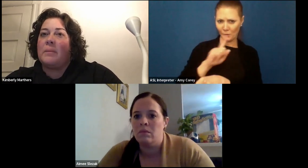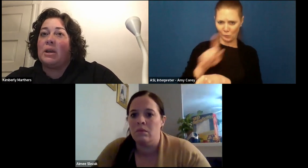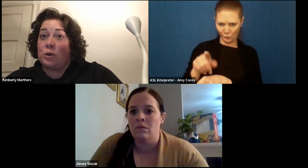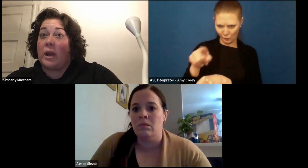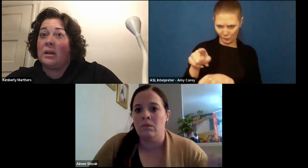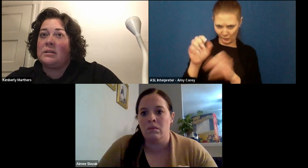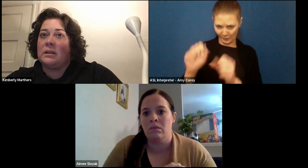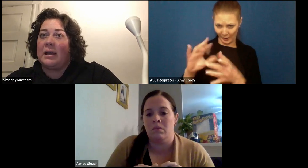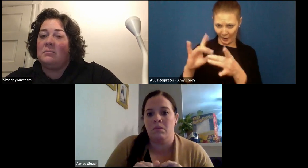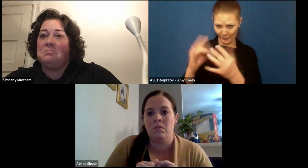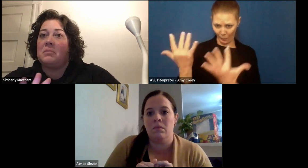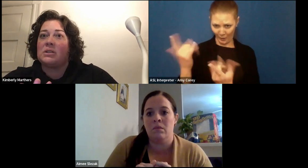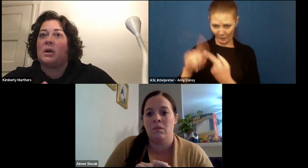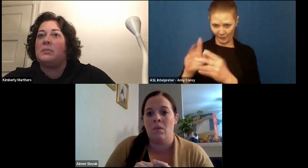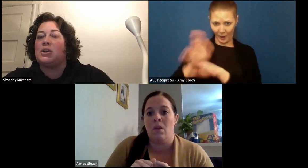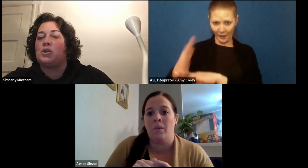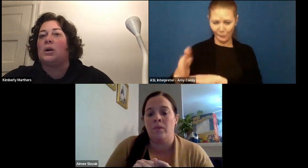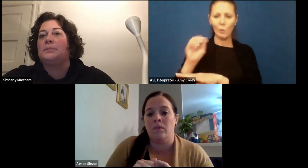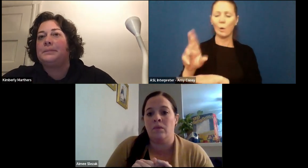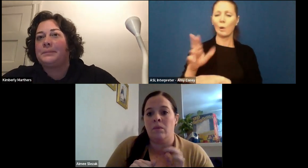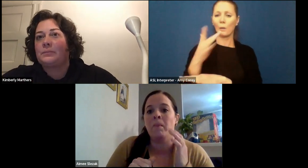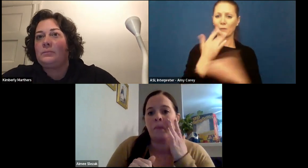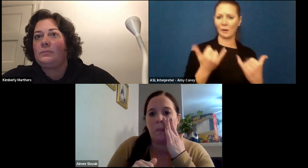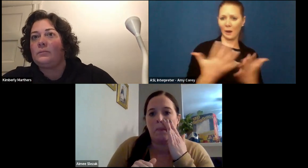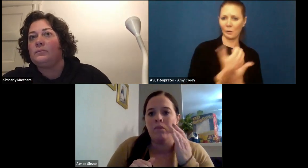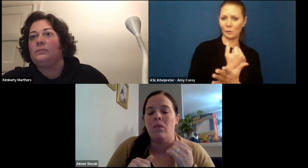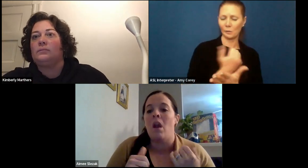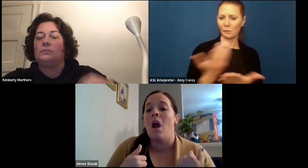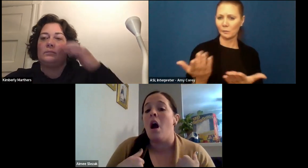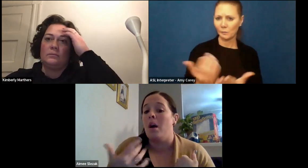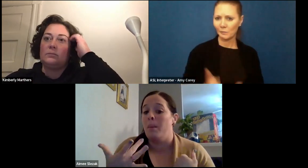if your comment could wait until then. I just wanted to make sure.